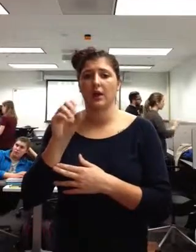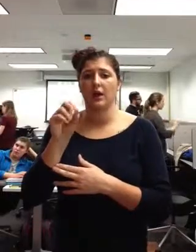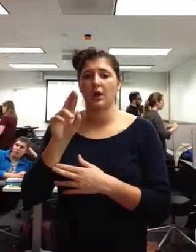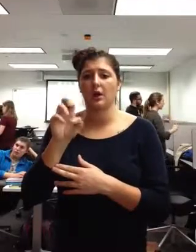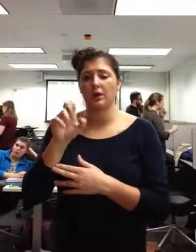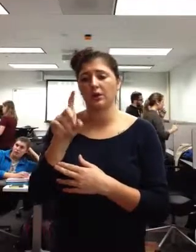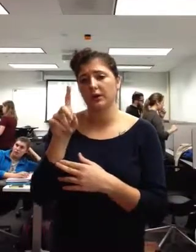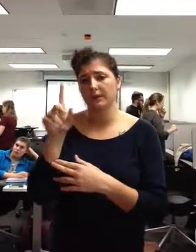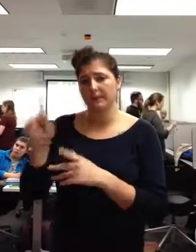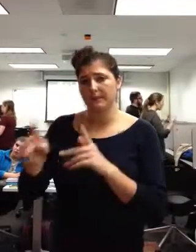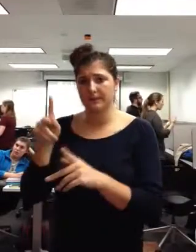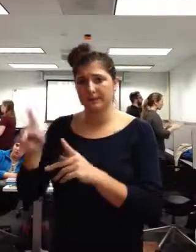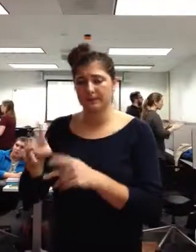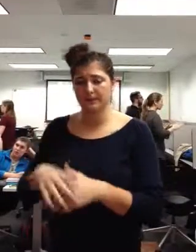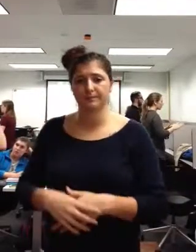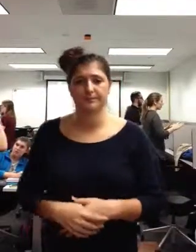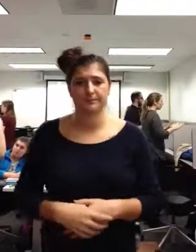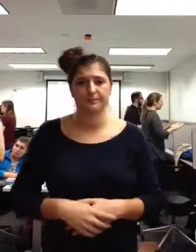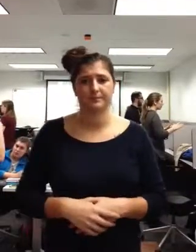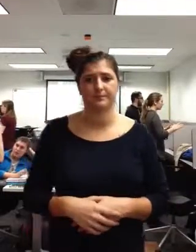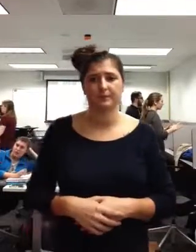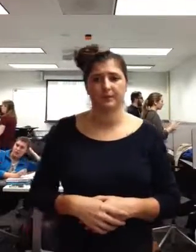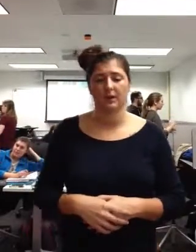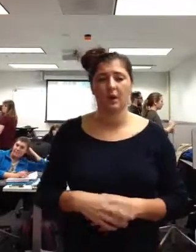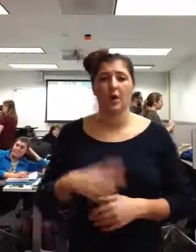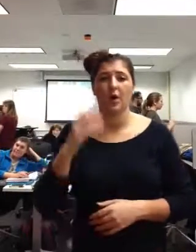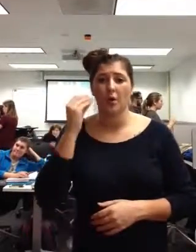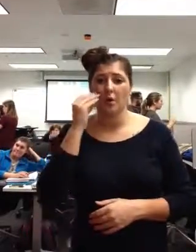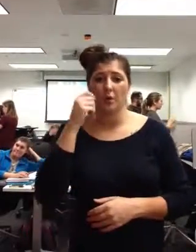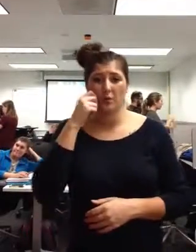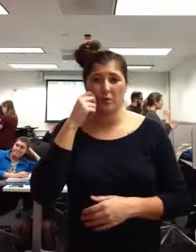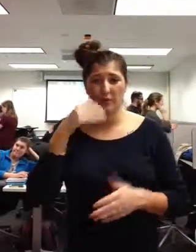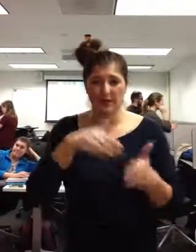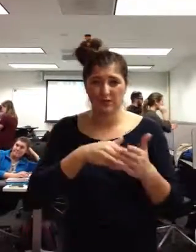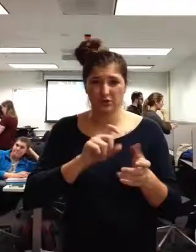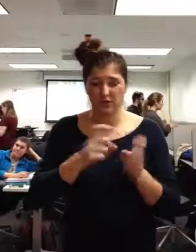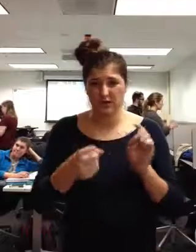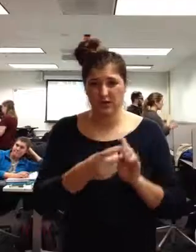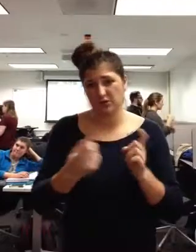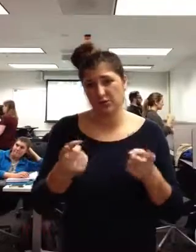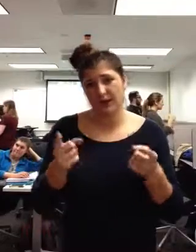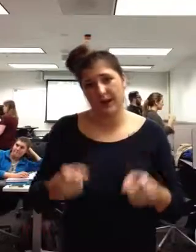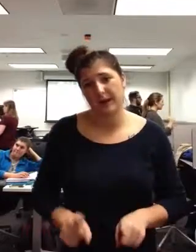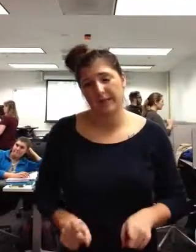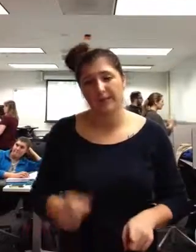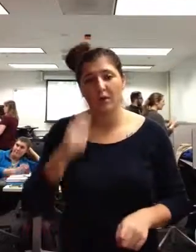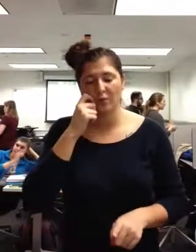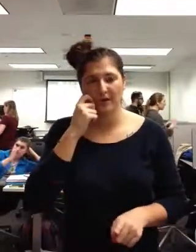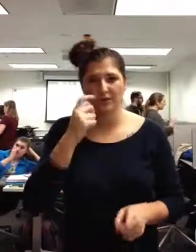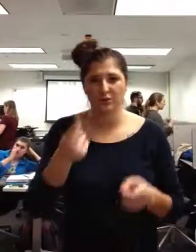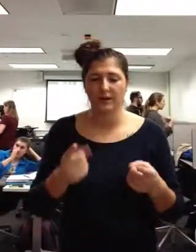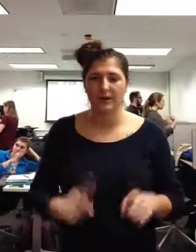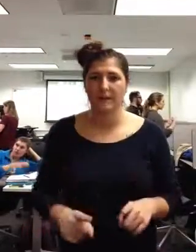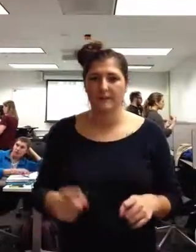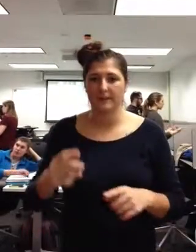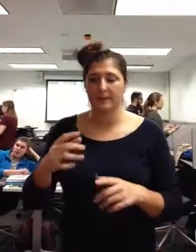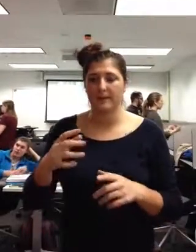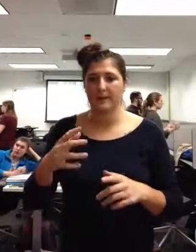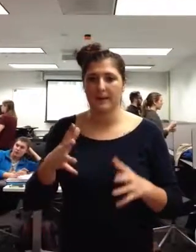Already, auguries of racial change were coming about. After the Second World War, for example, the American military abandoned racial